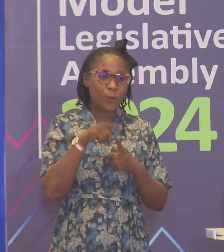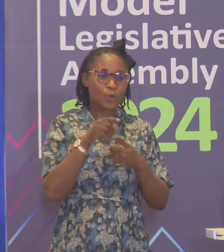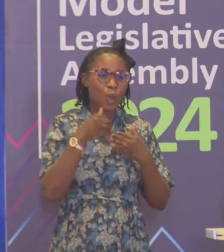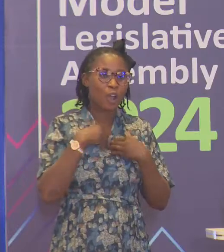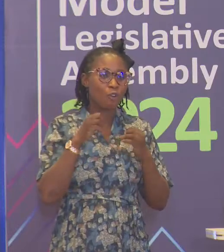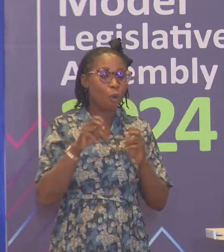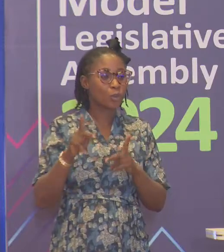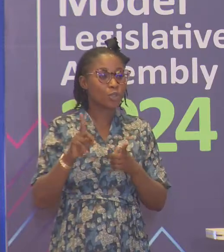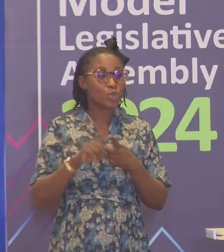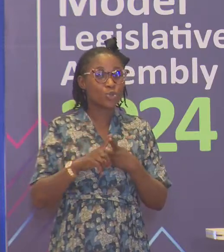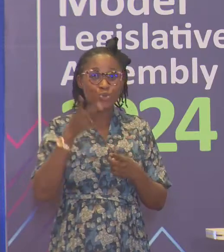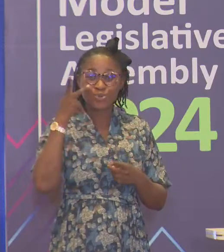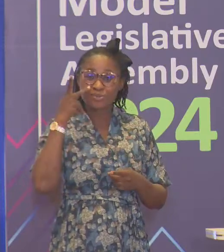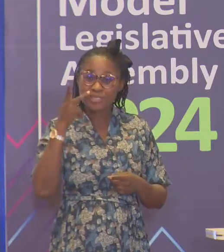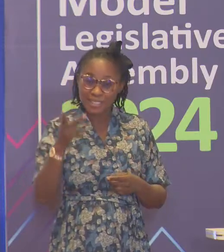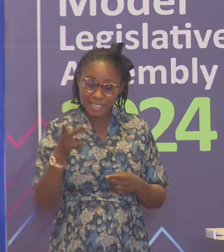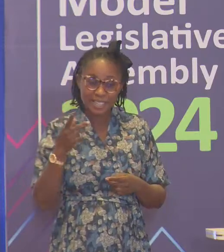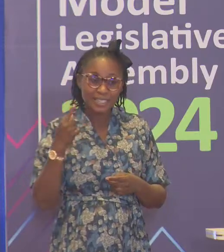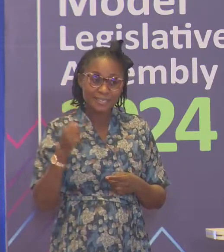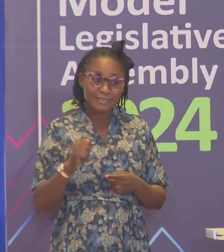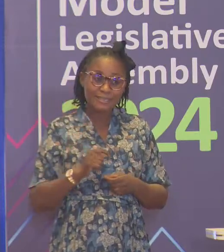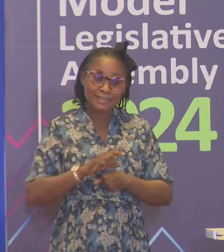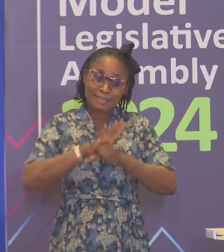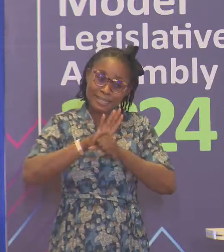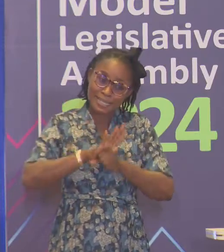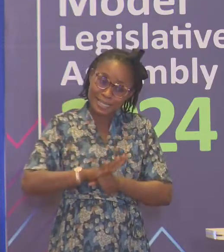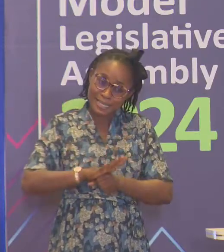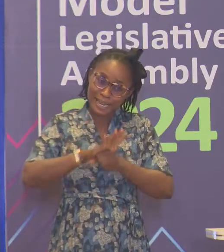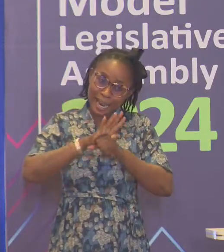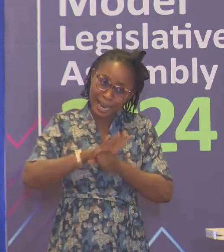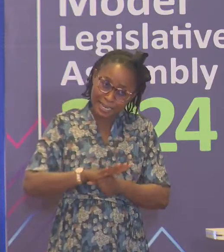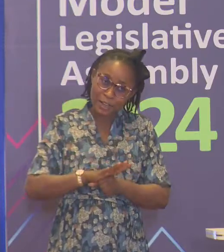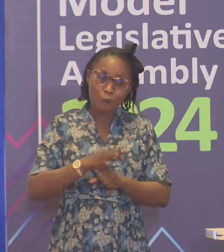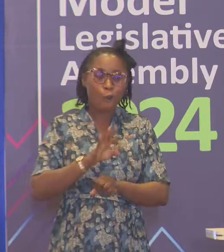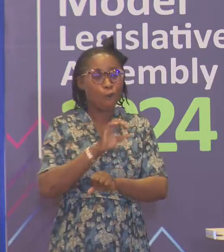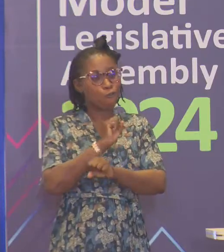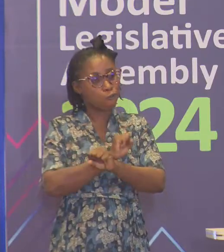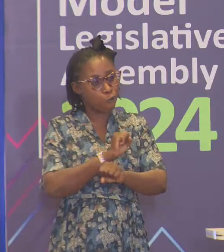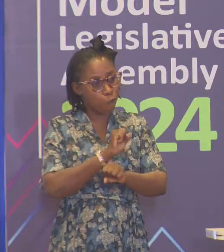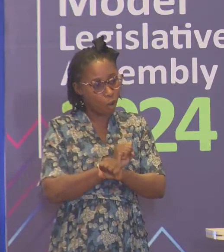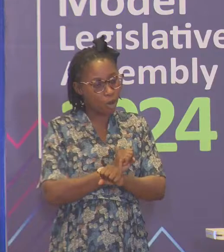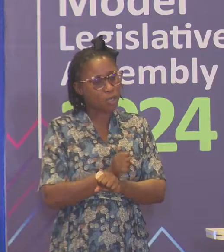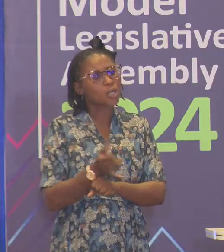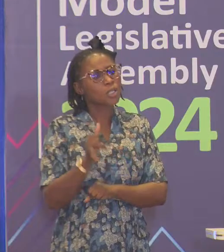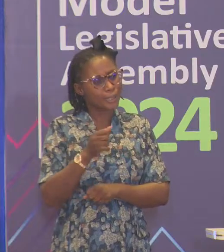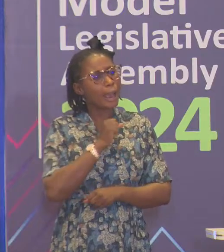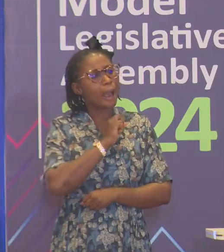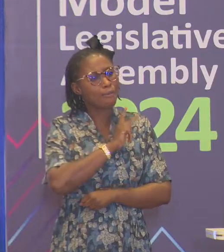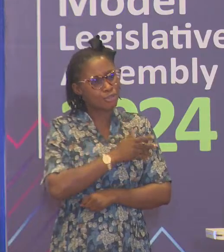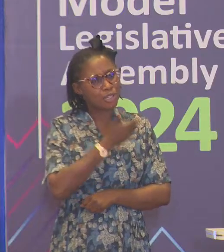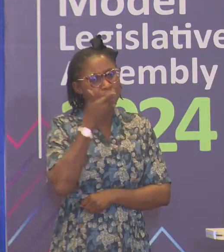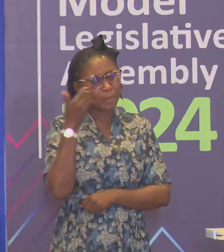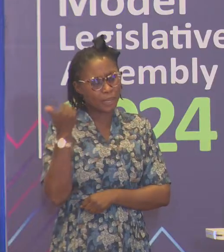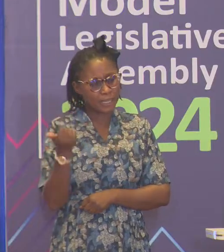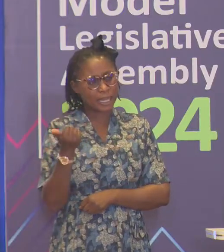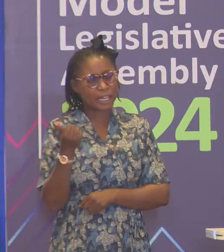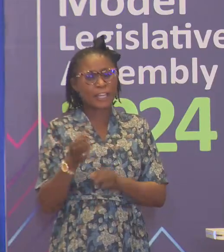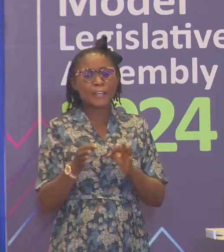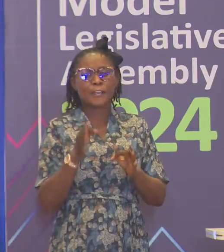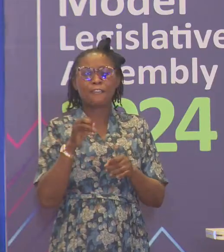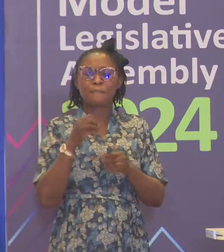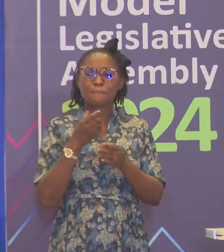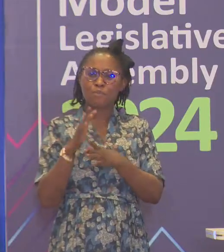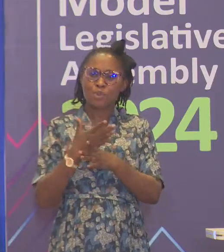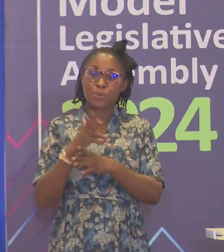the rigor you put in your own work, then they get to appreciate what you do. If within 3